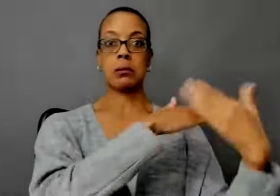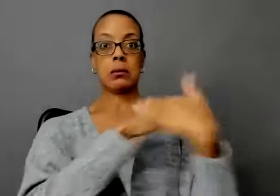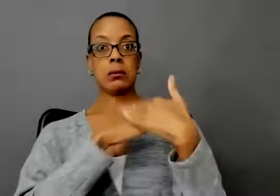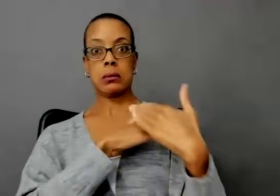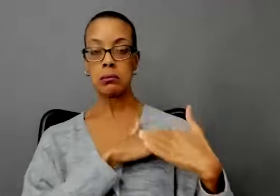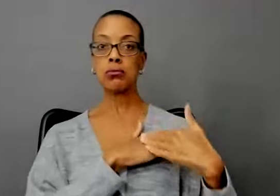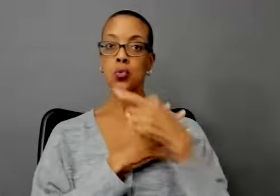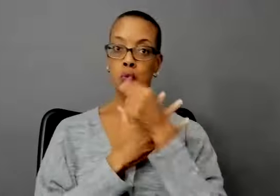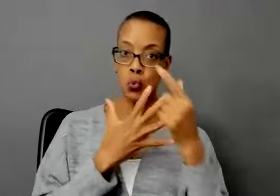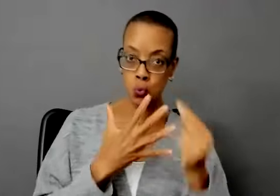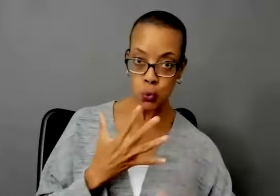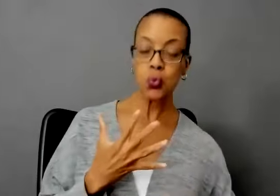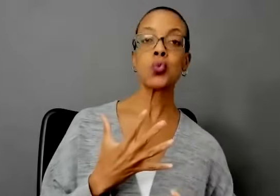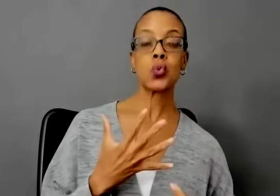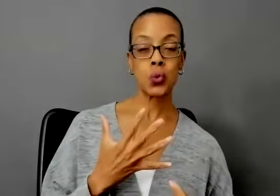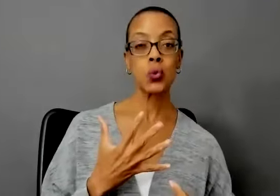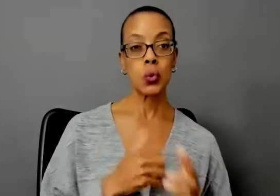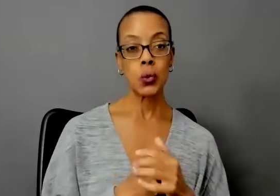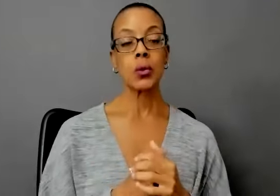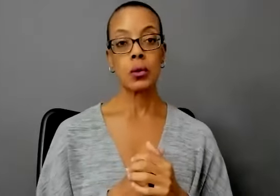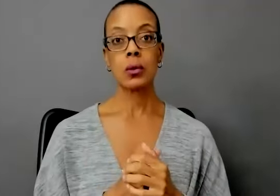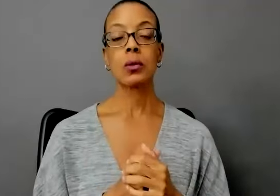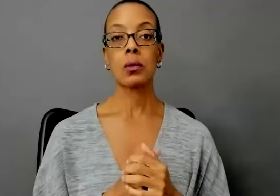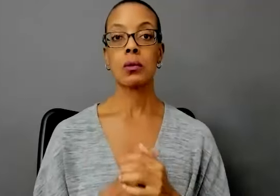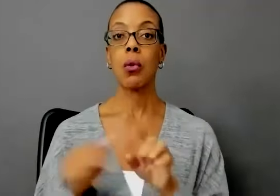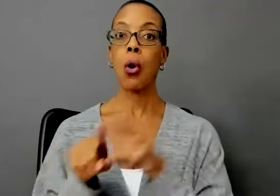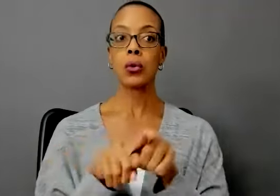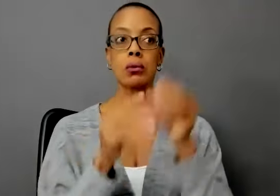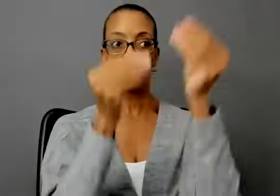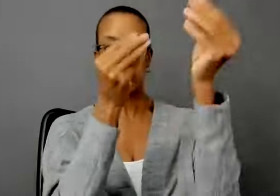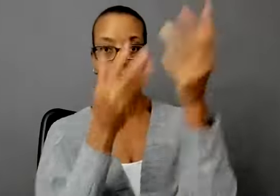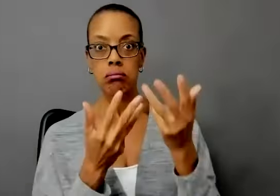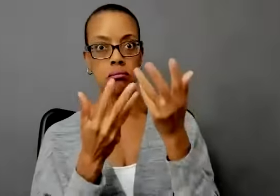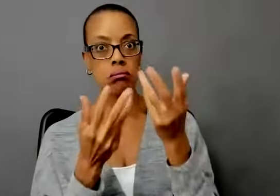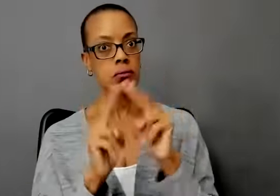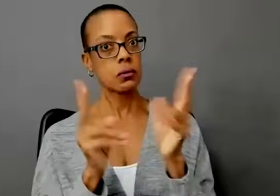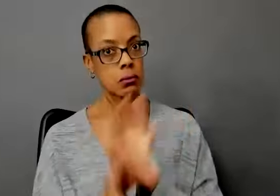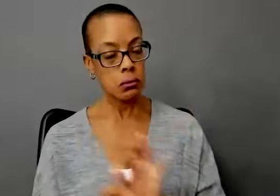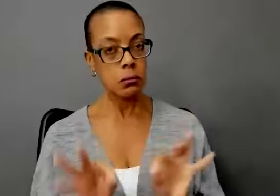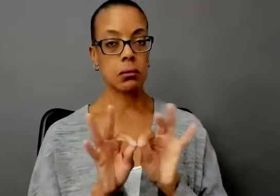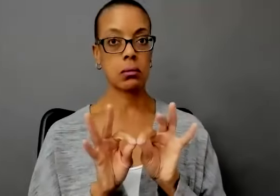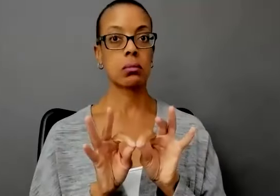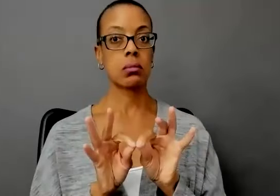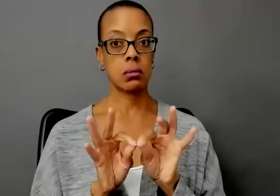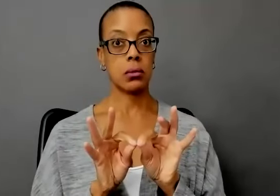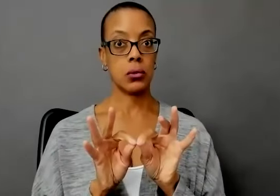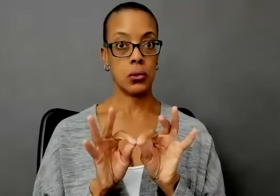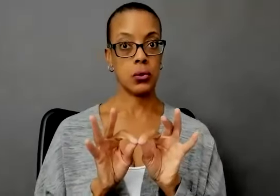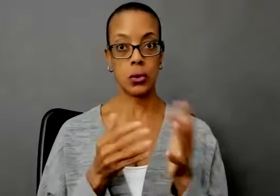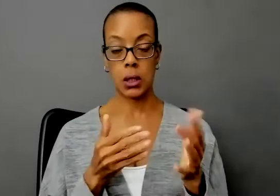but also, give us some information that was really important to make sure that what we were going to